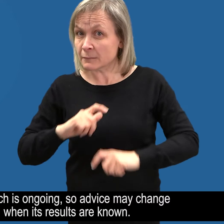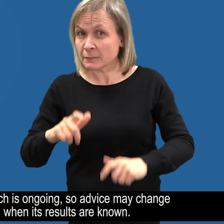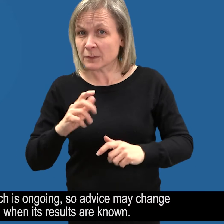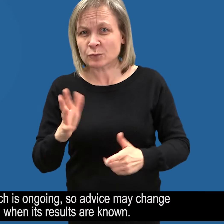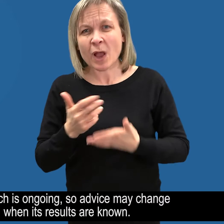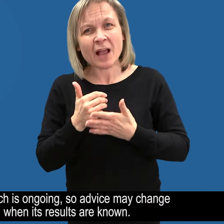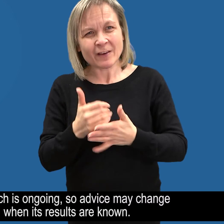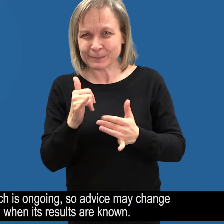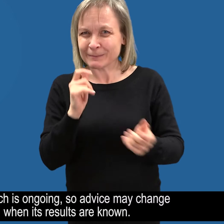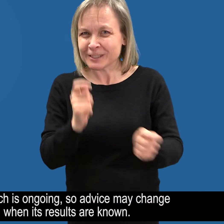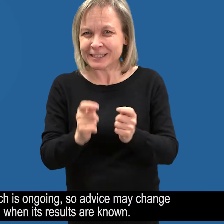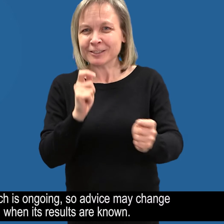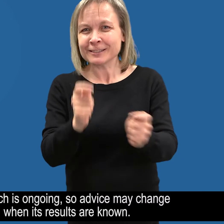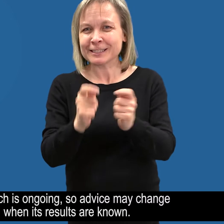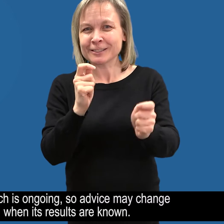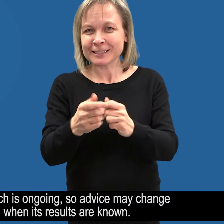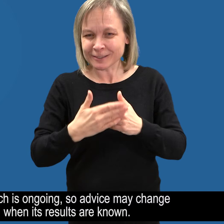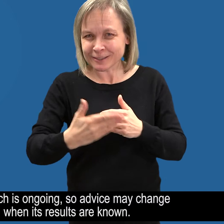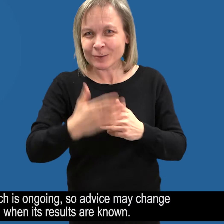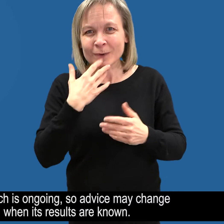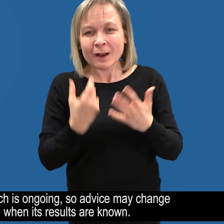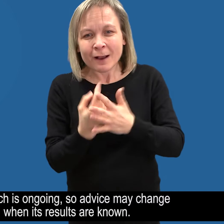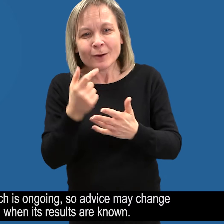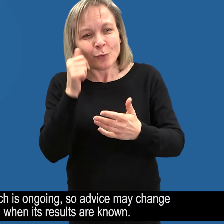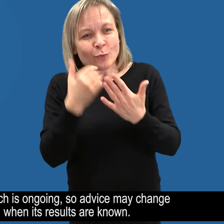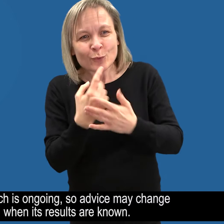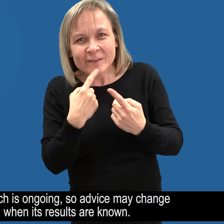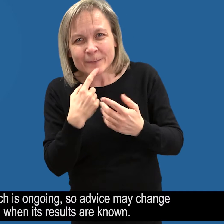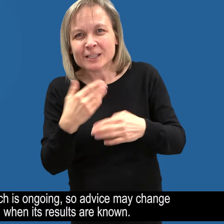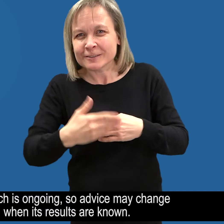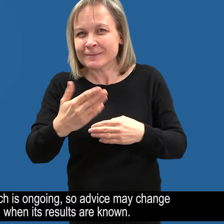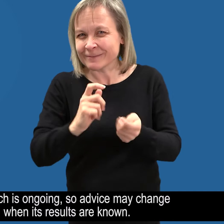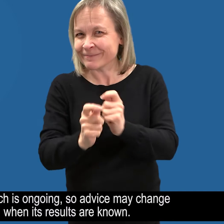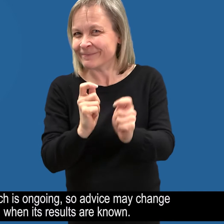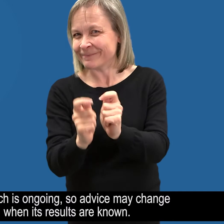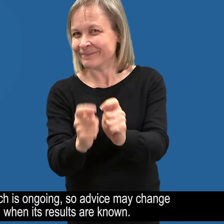research is ongoing, so advice may change when its results are known.